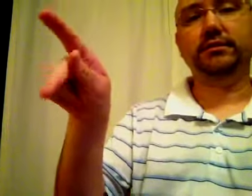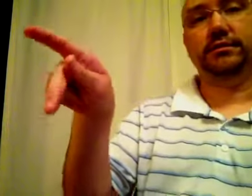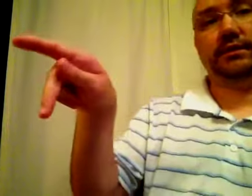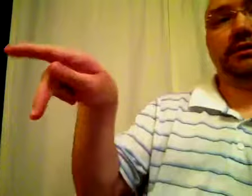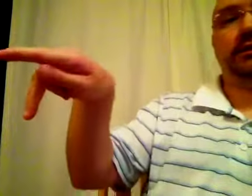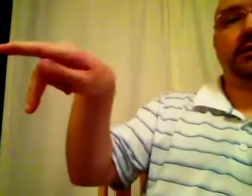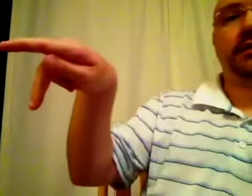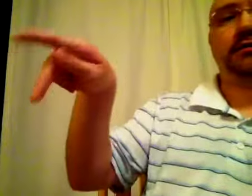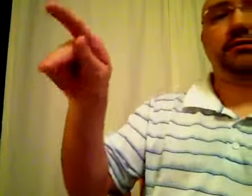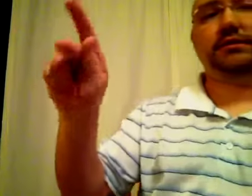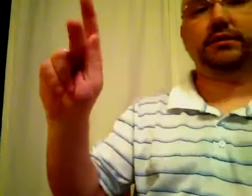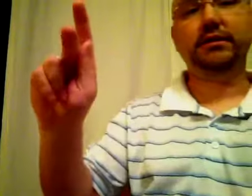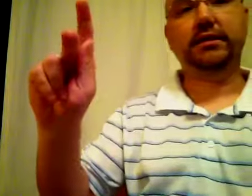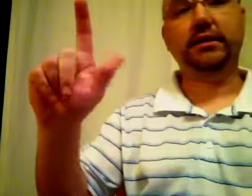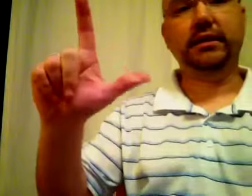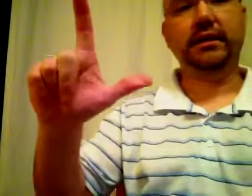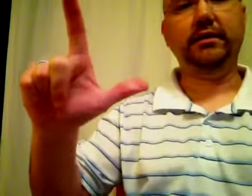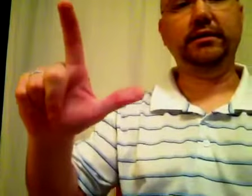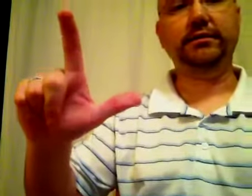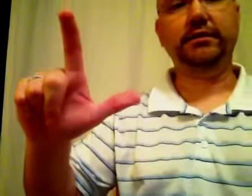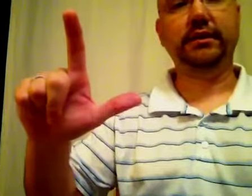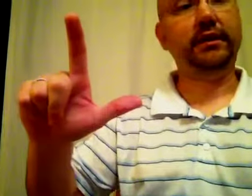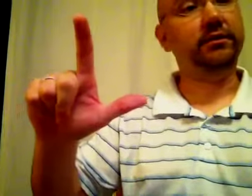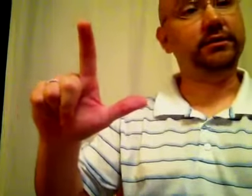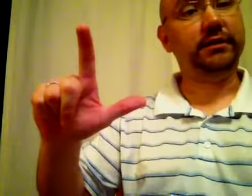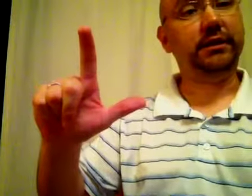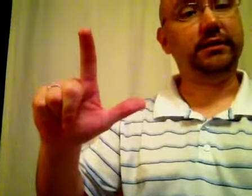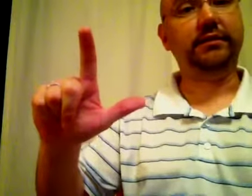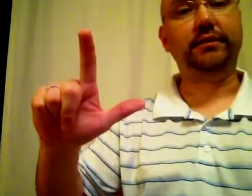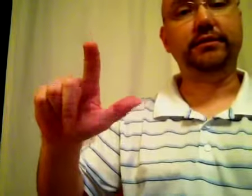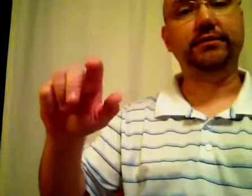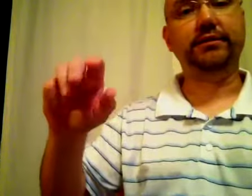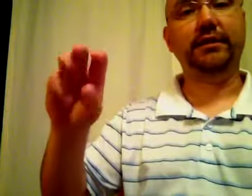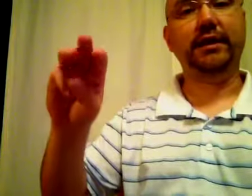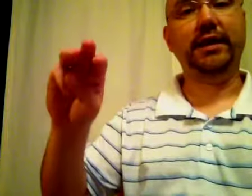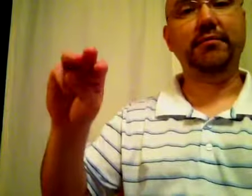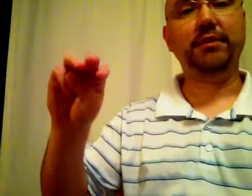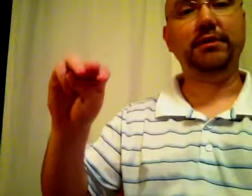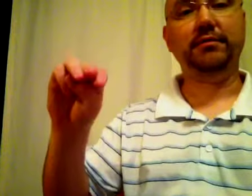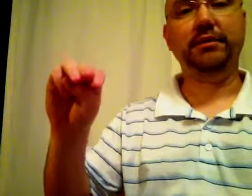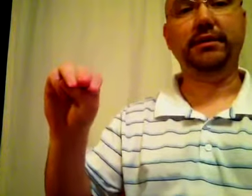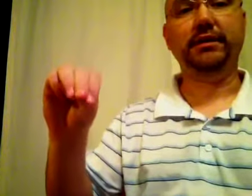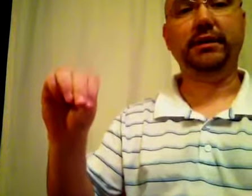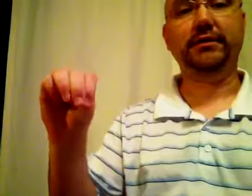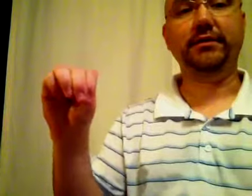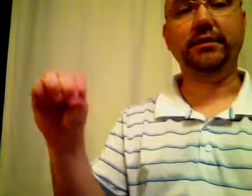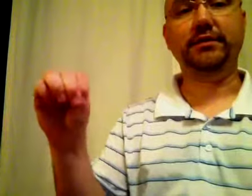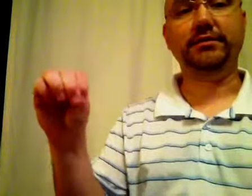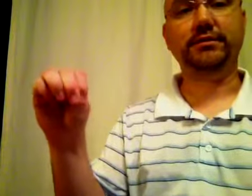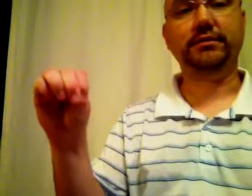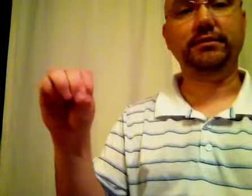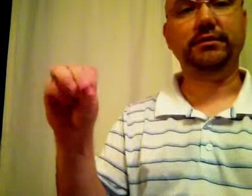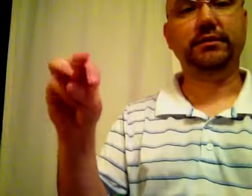like the letter K. L, again, looks a lot like the letter. M can be done like this,